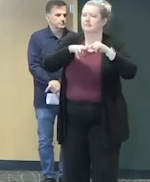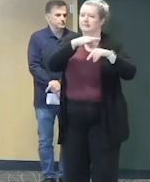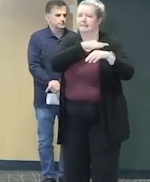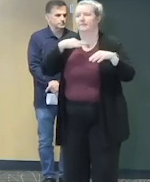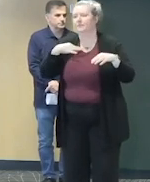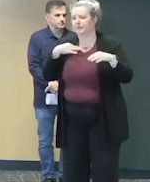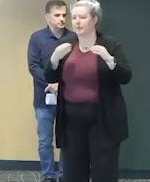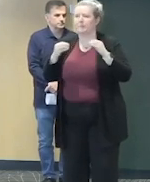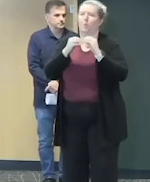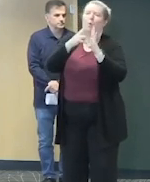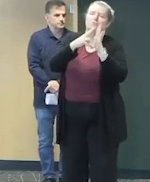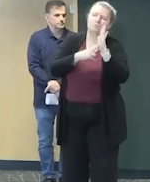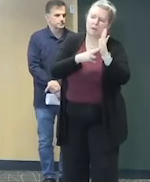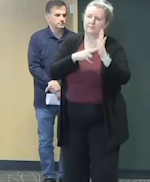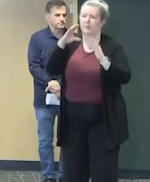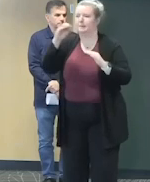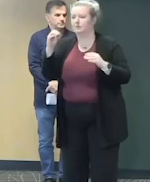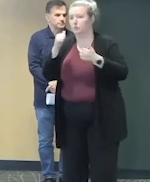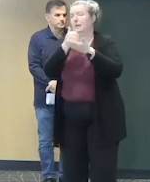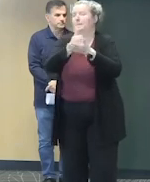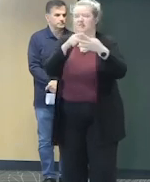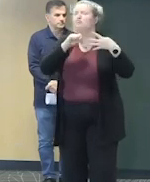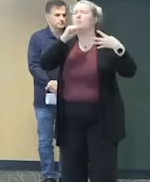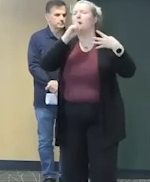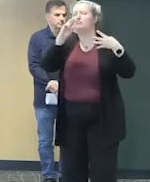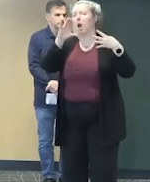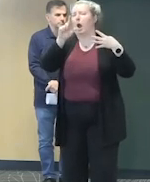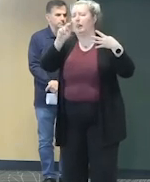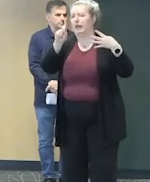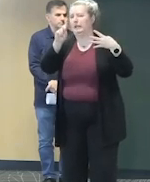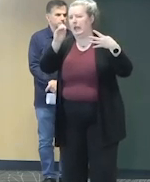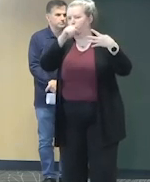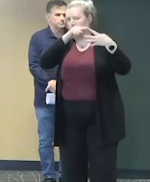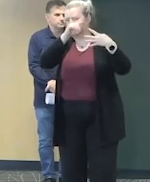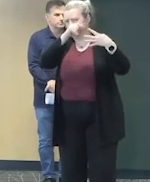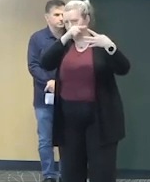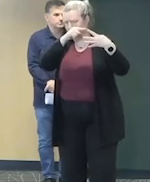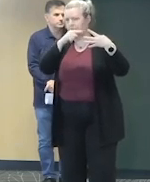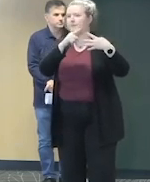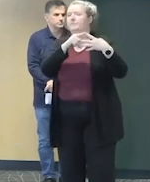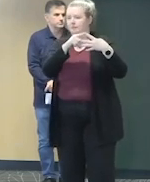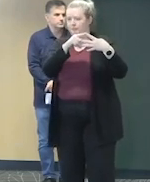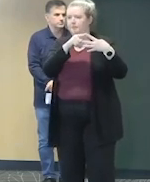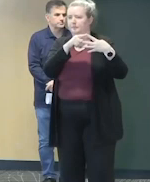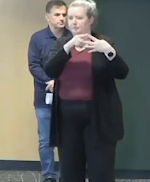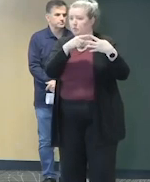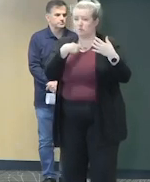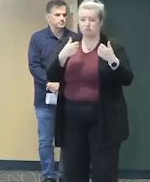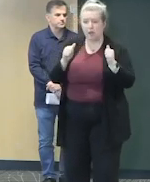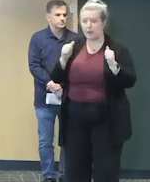any outages. As I said, restoring power outages as quickly and safely as possible is our number one